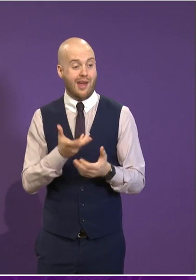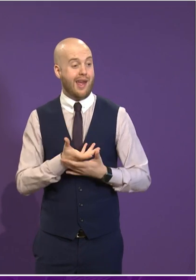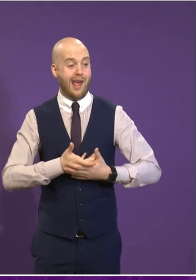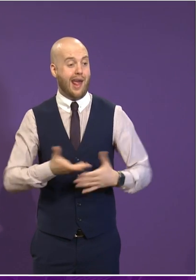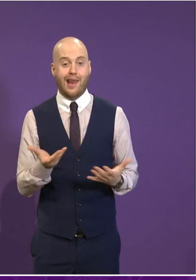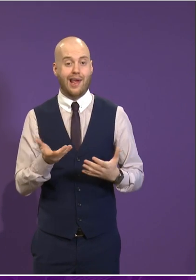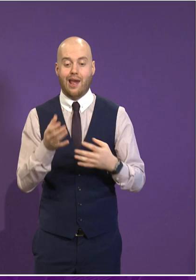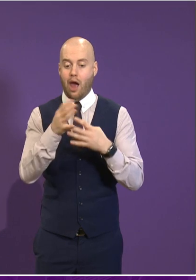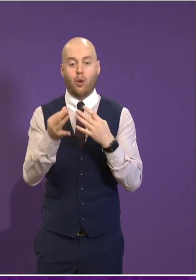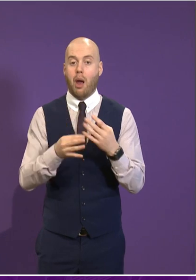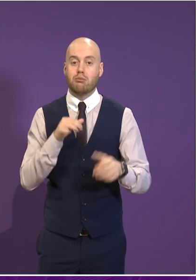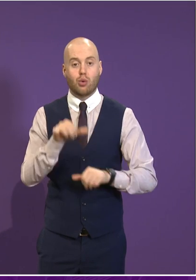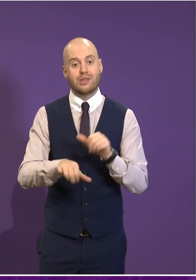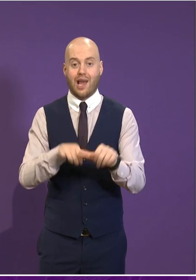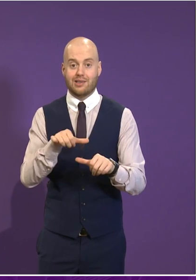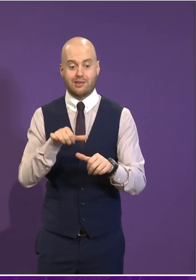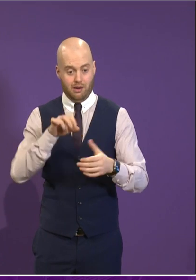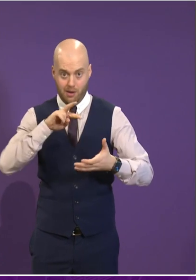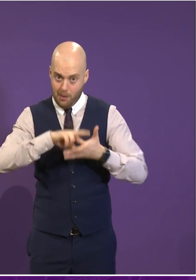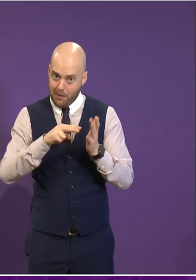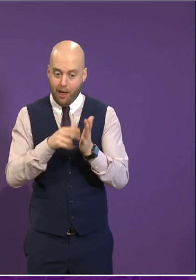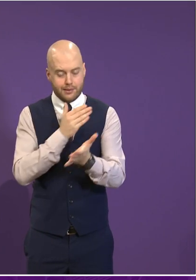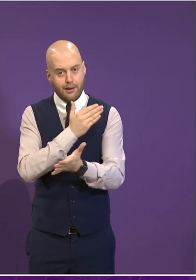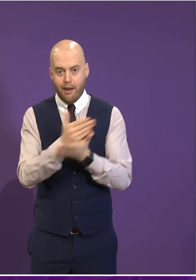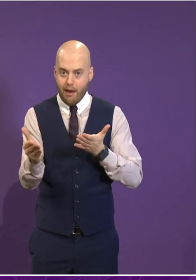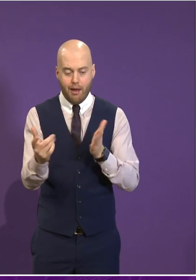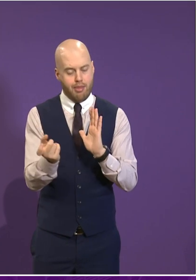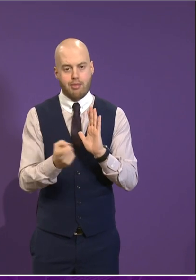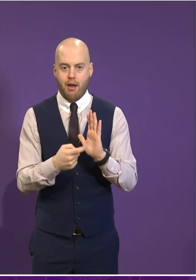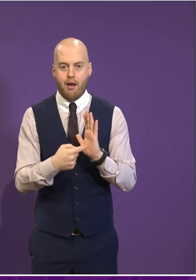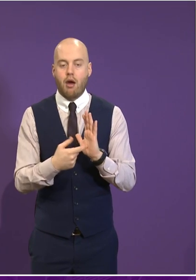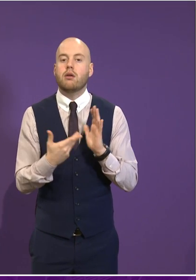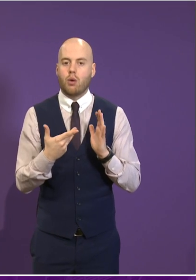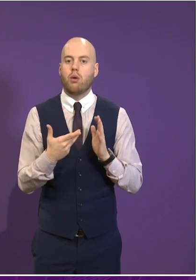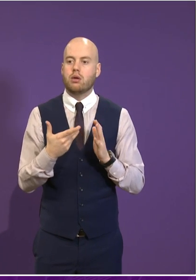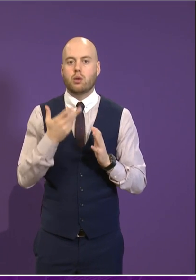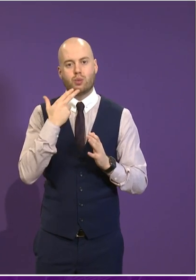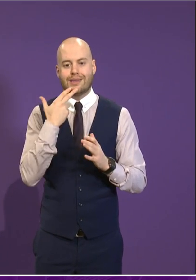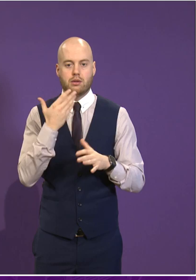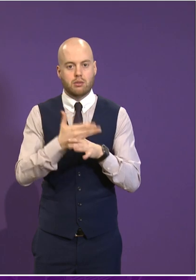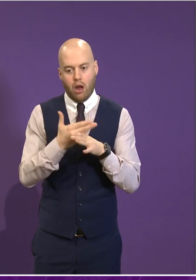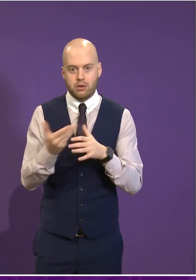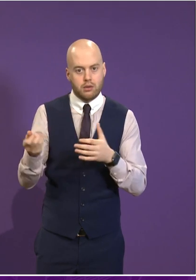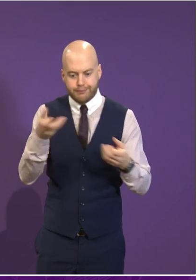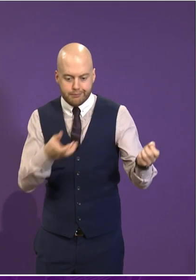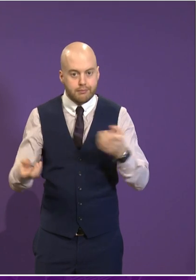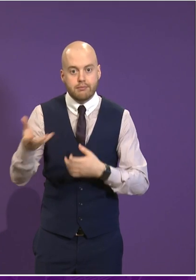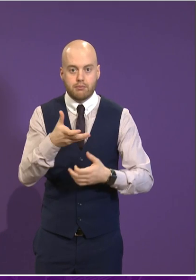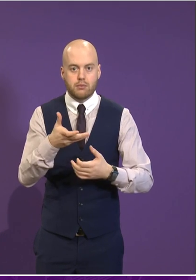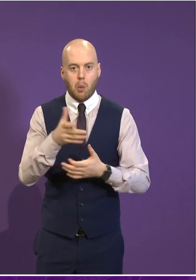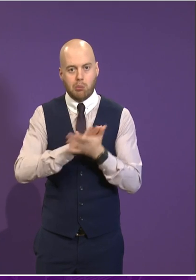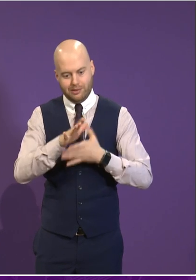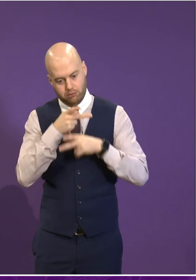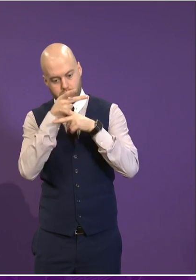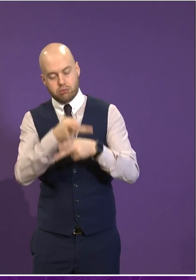know, the plan is clearly articulated. It's helpful if it's specific as possible, so it's therefore easier to measurable. It needs